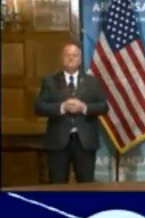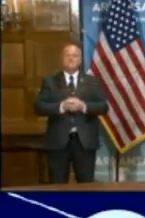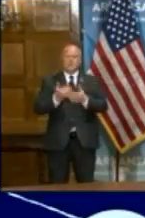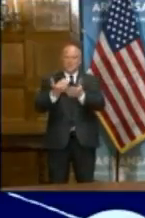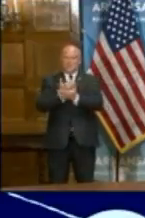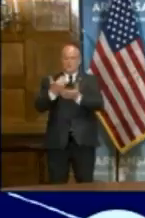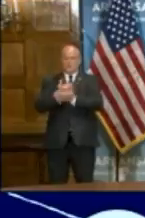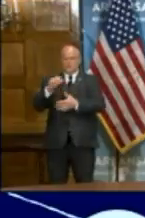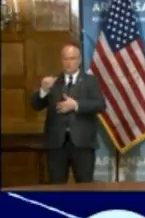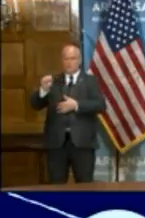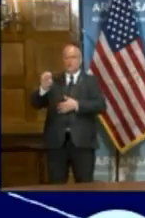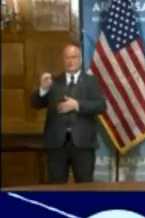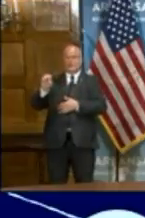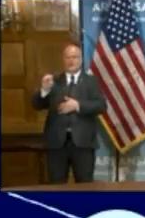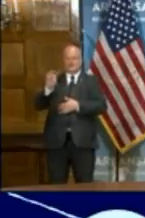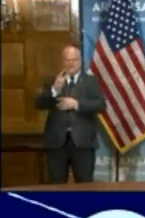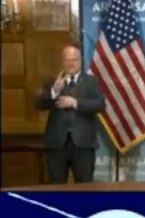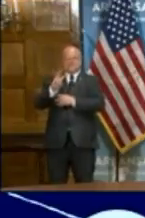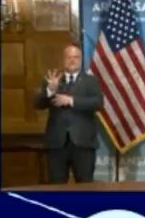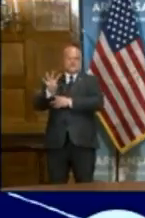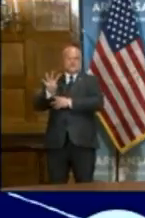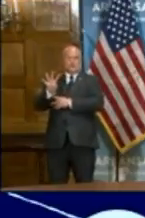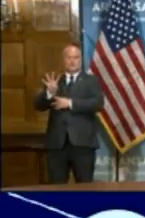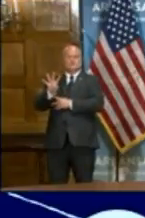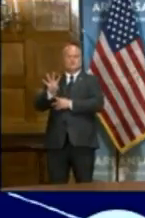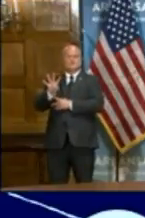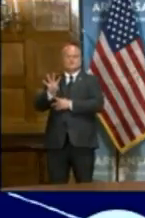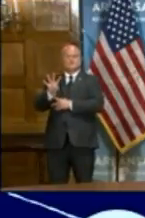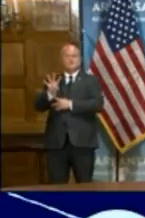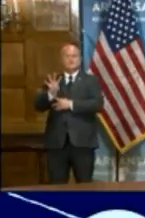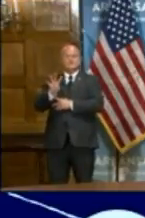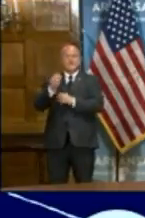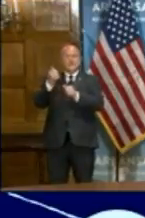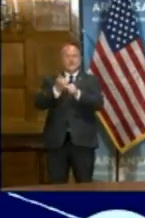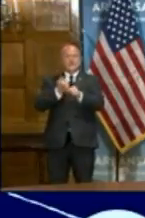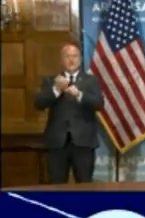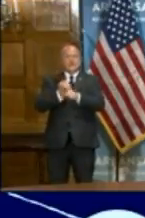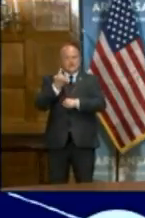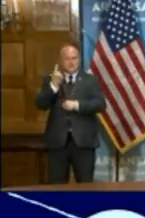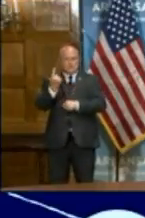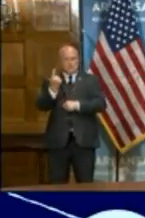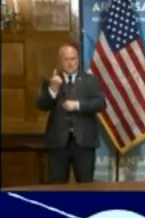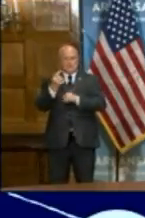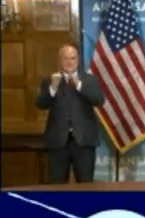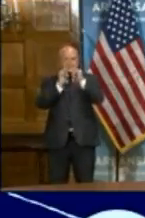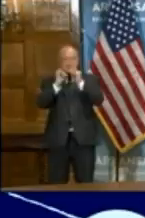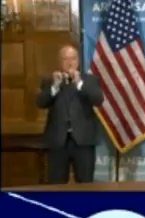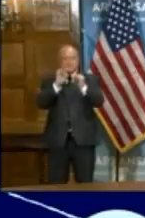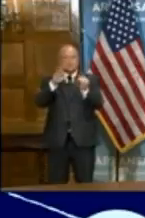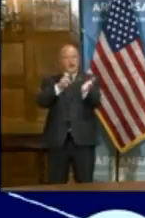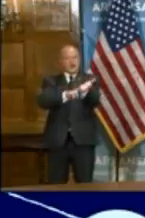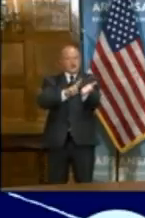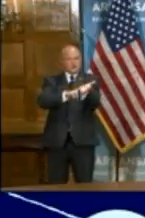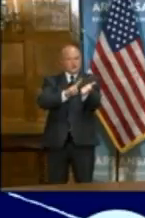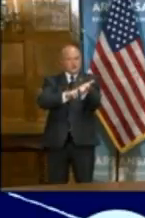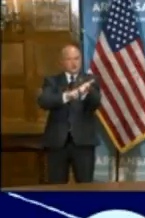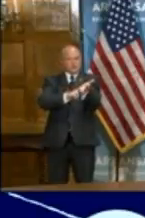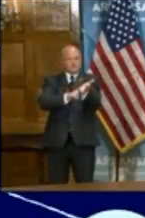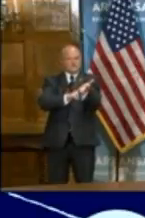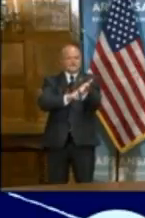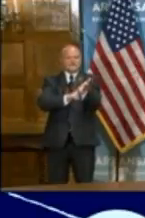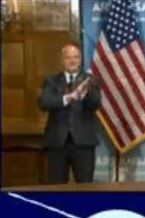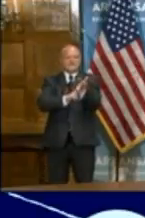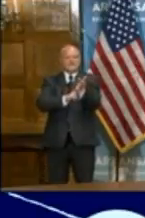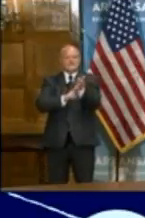new case. Of course, in this case, it was 64 new cases. Each one of those is interviewed by a nurse that will tell